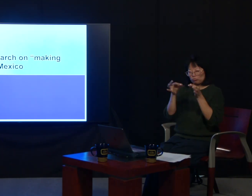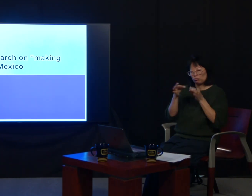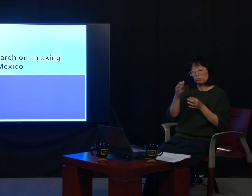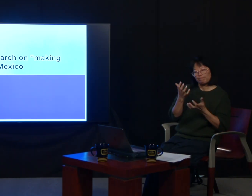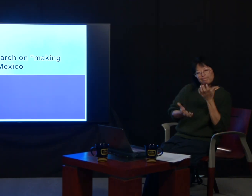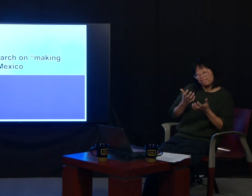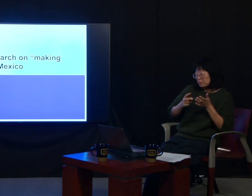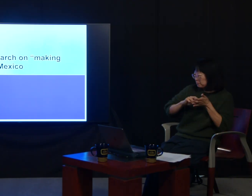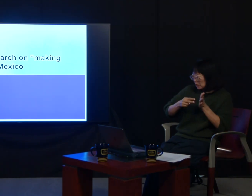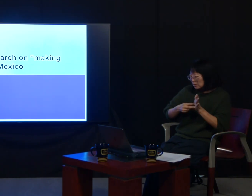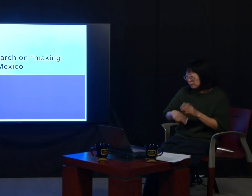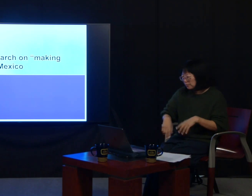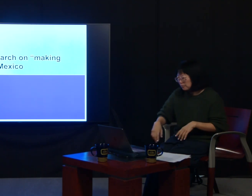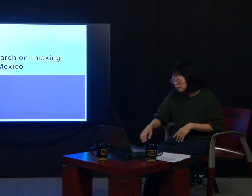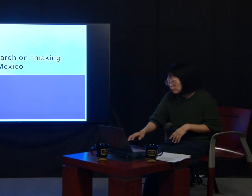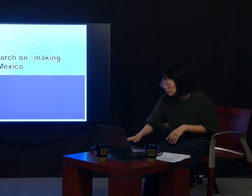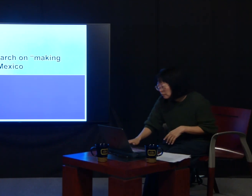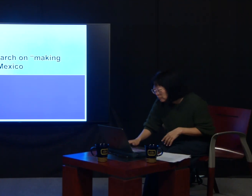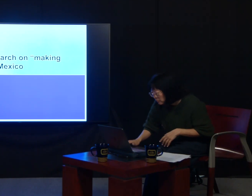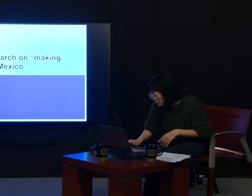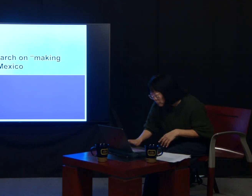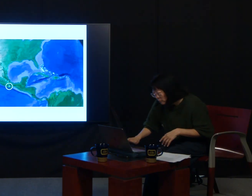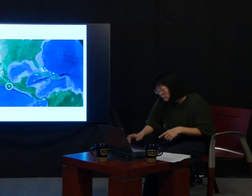talk about what making hands means.